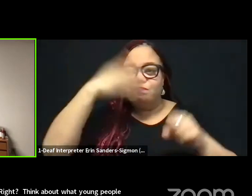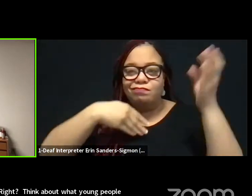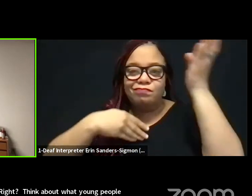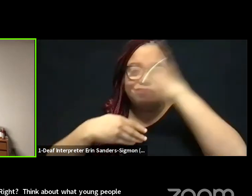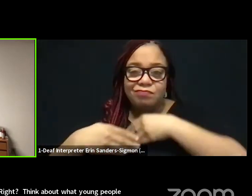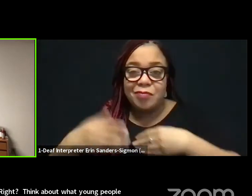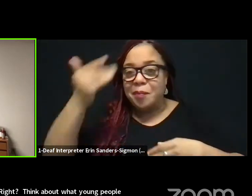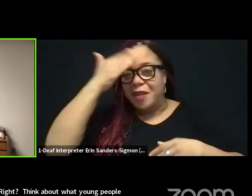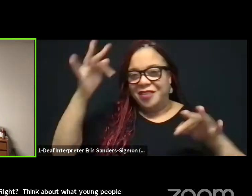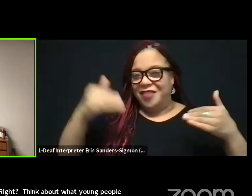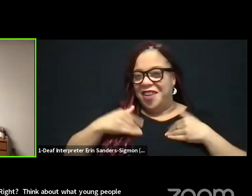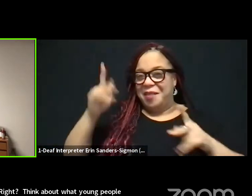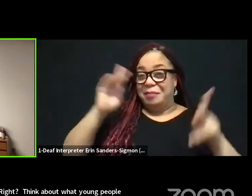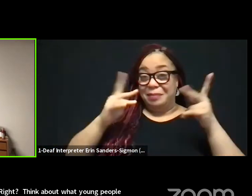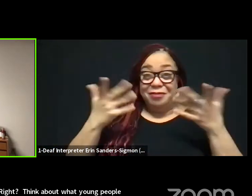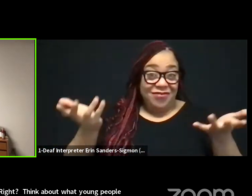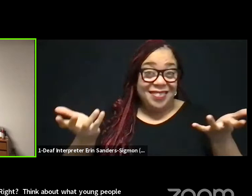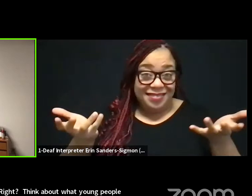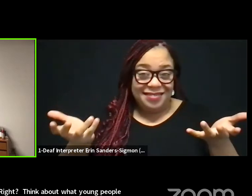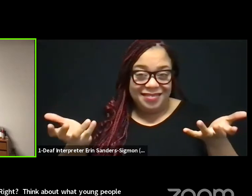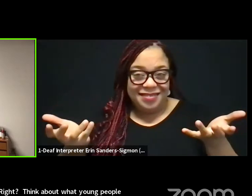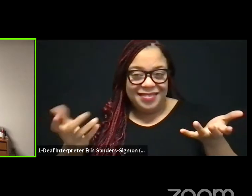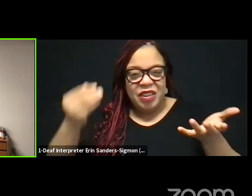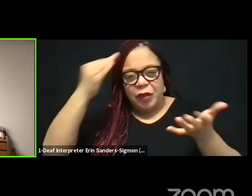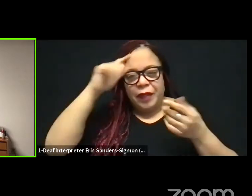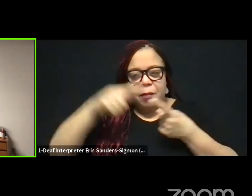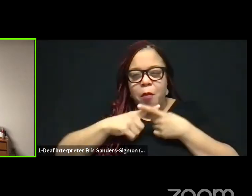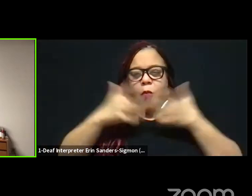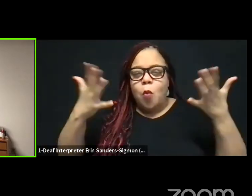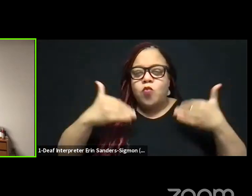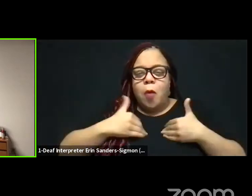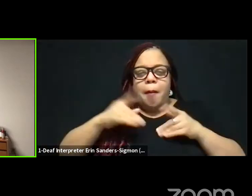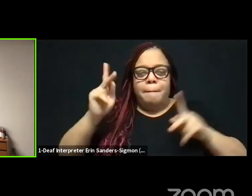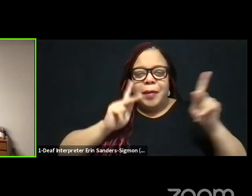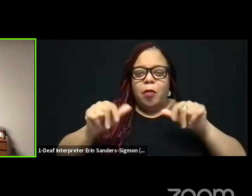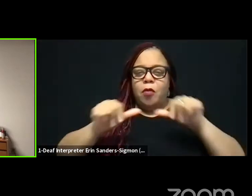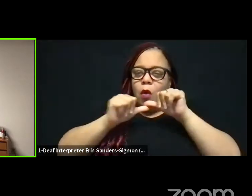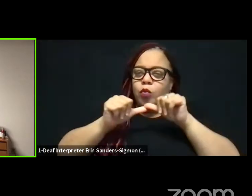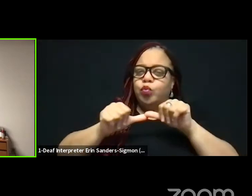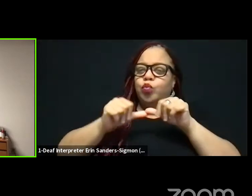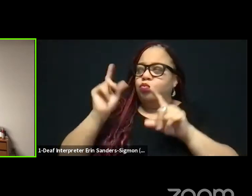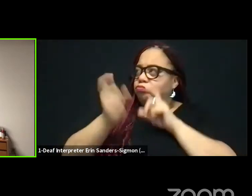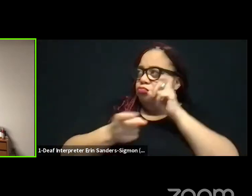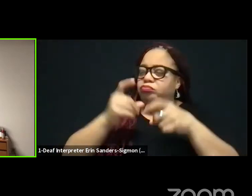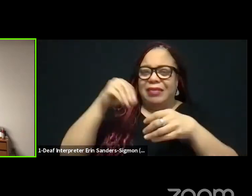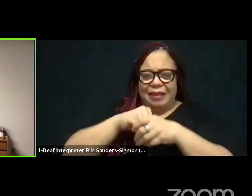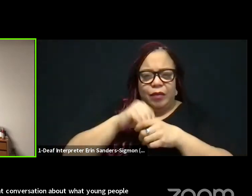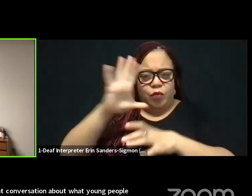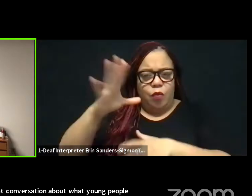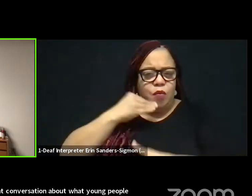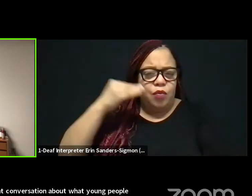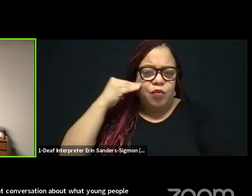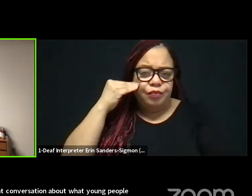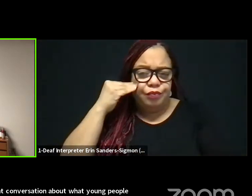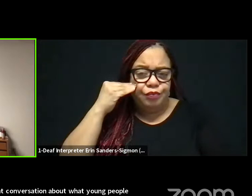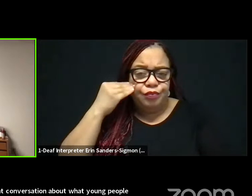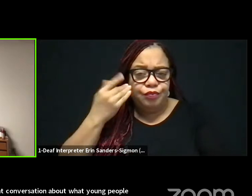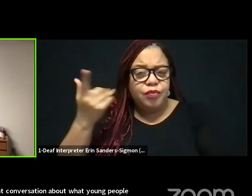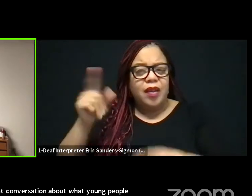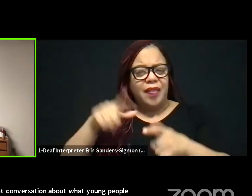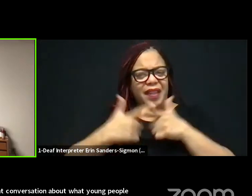And then let's also have that conversation about what young people should be contributing to movement spaces, and